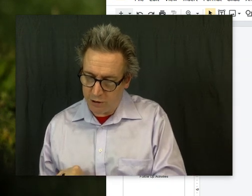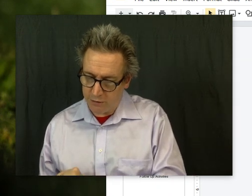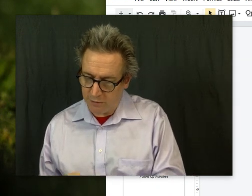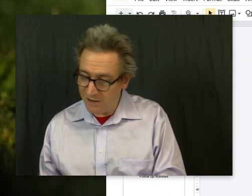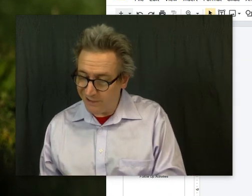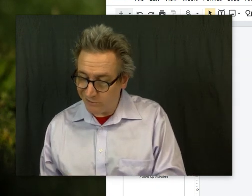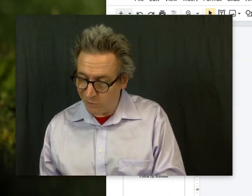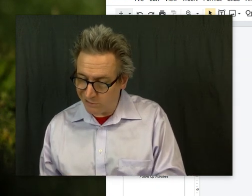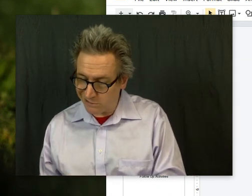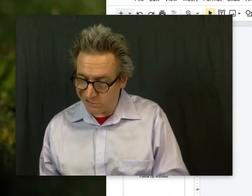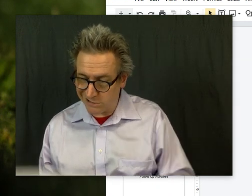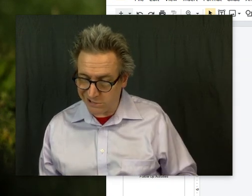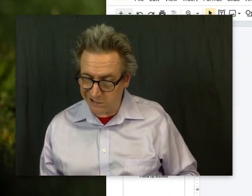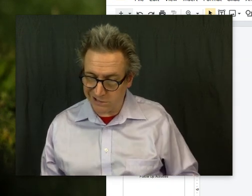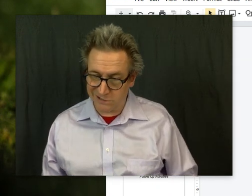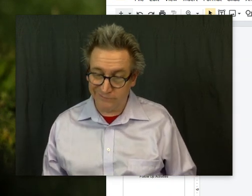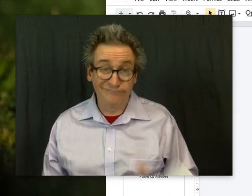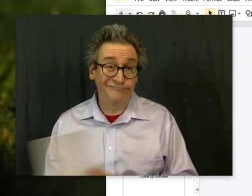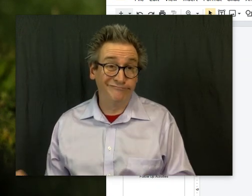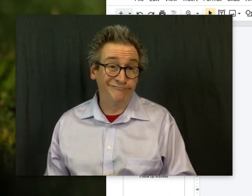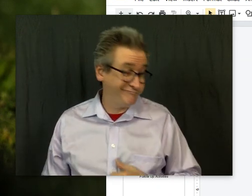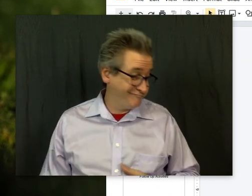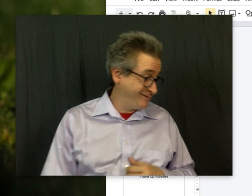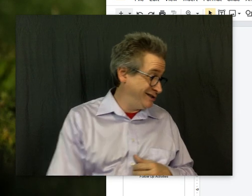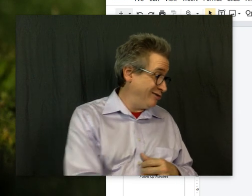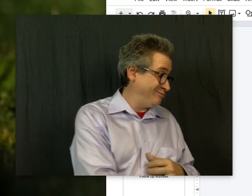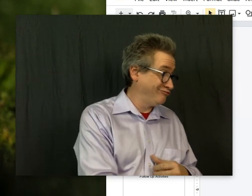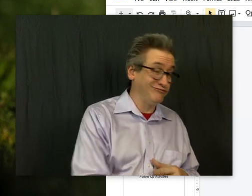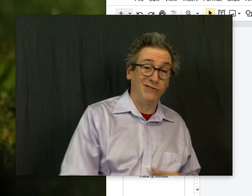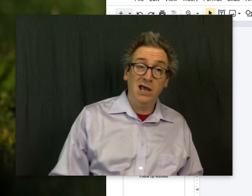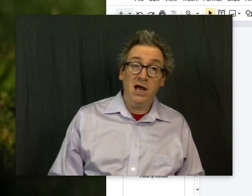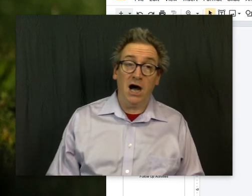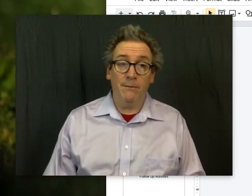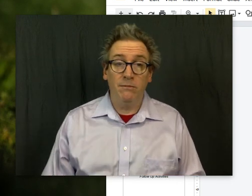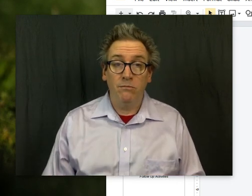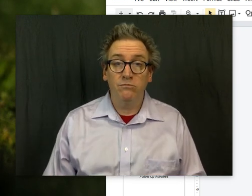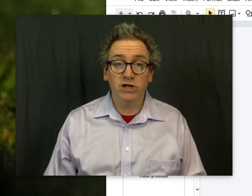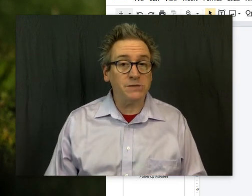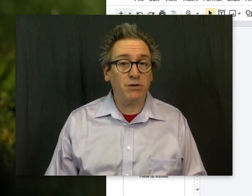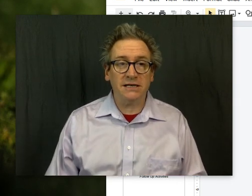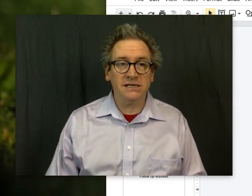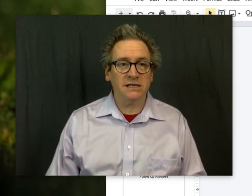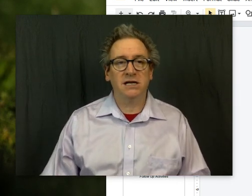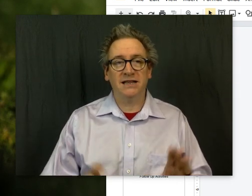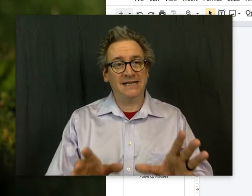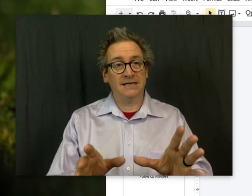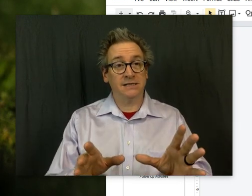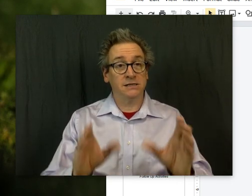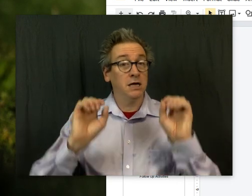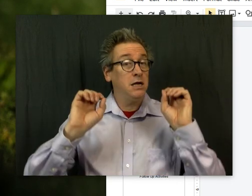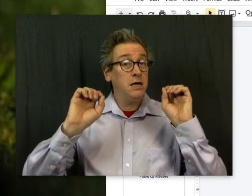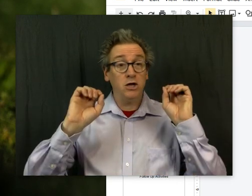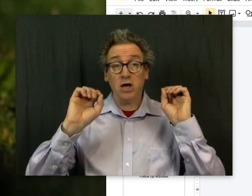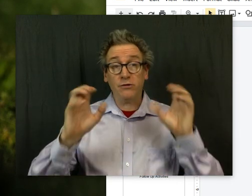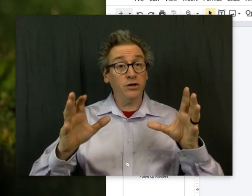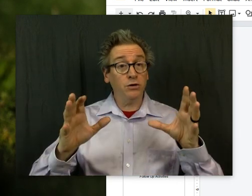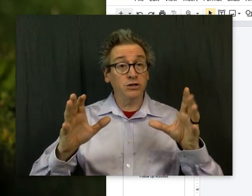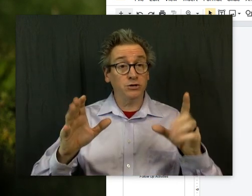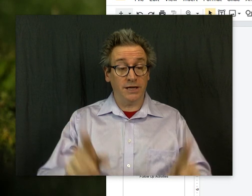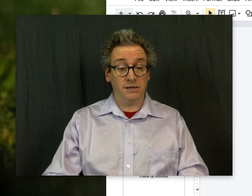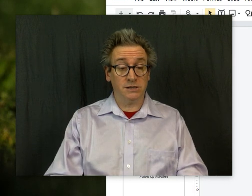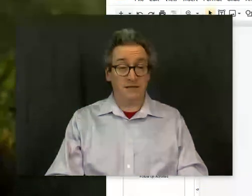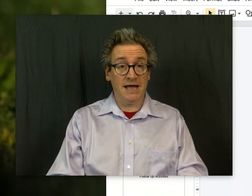homework. You know what? The homework is just those sentences. So, just practice these sentences. The other